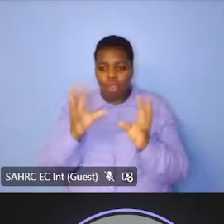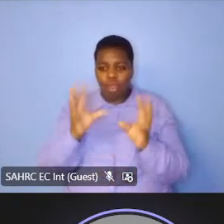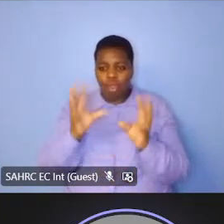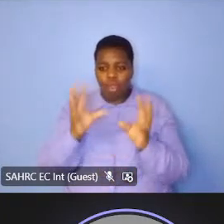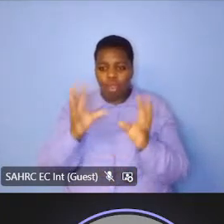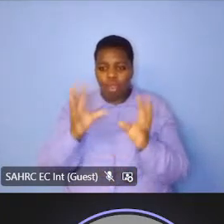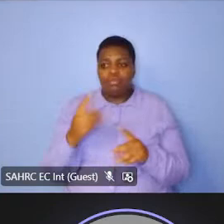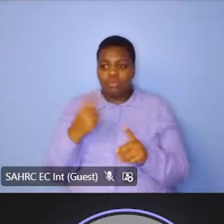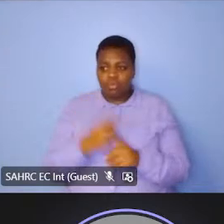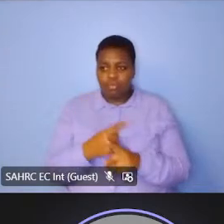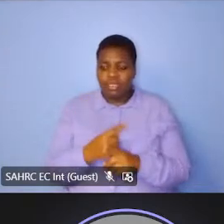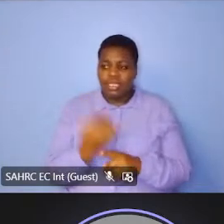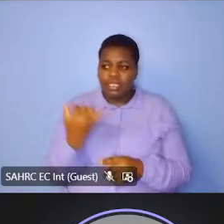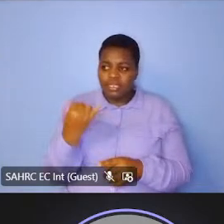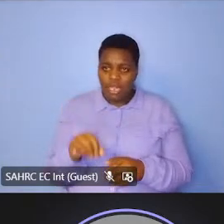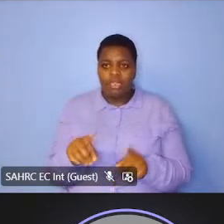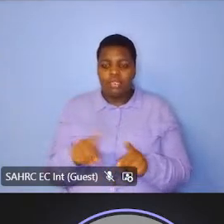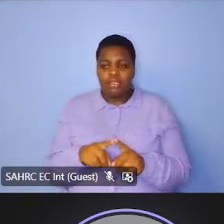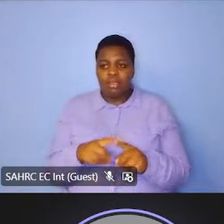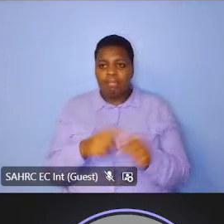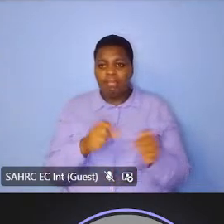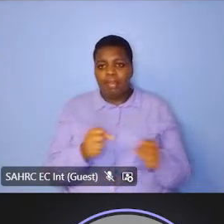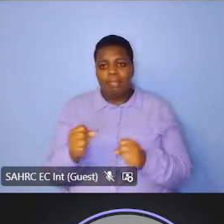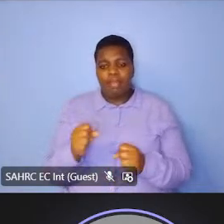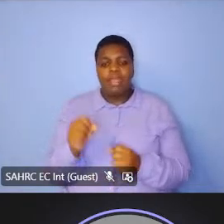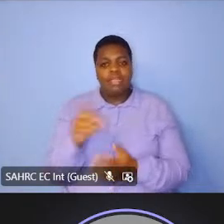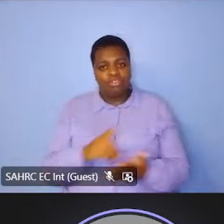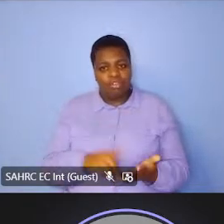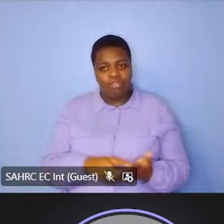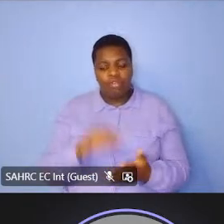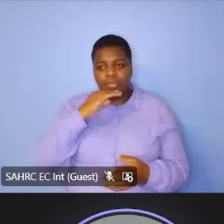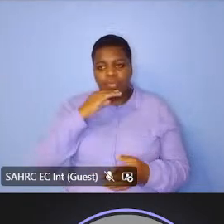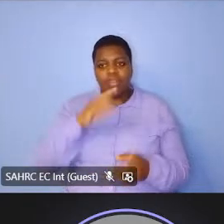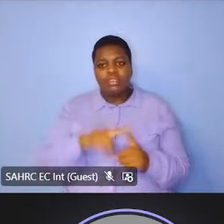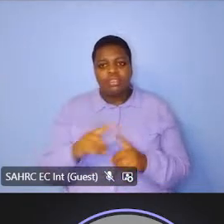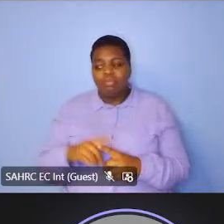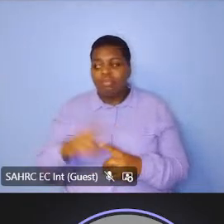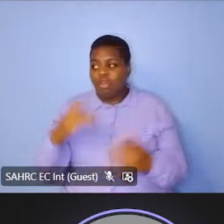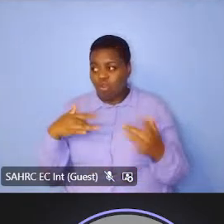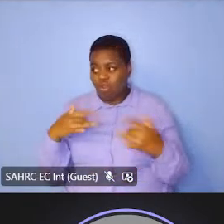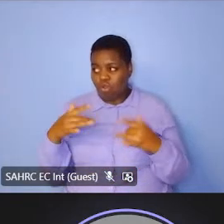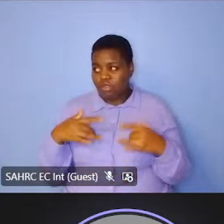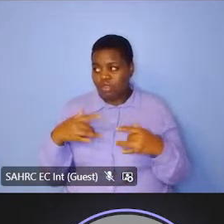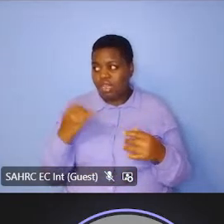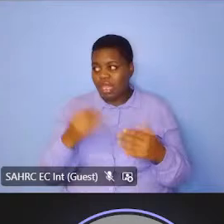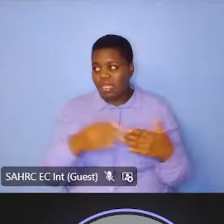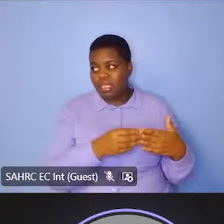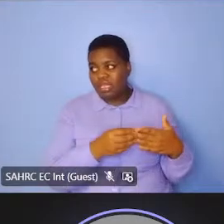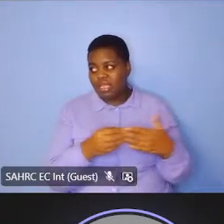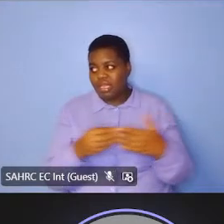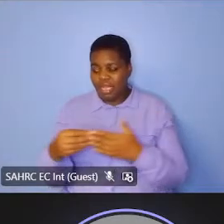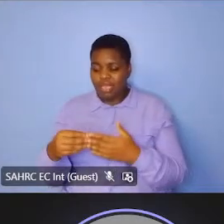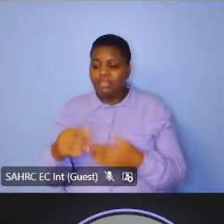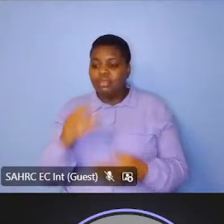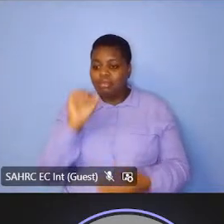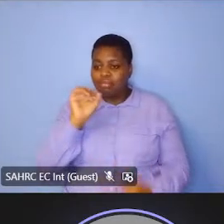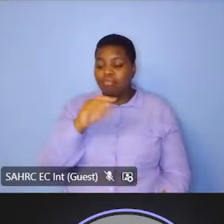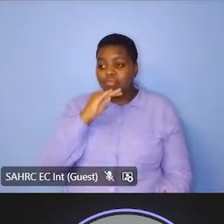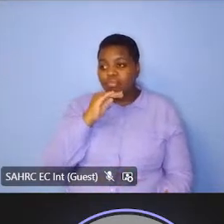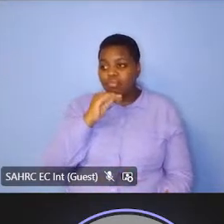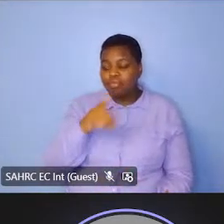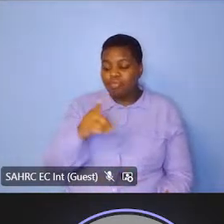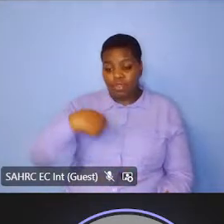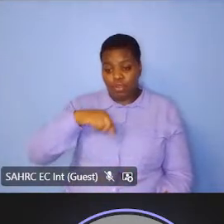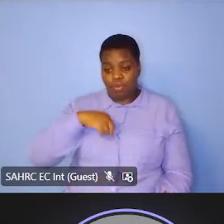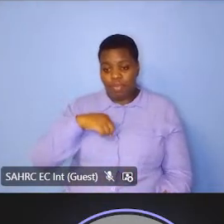it still remains a draft. It's also concerning that it still remains simply a guideline. And so that also